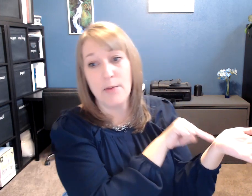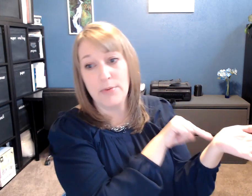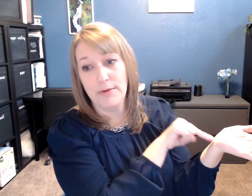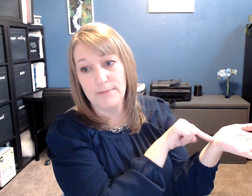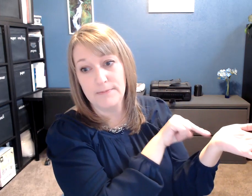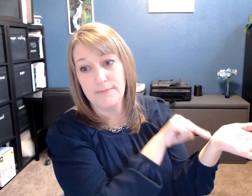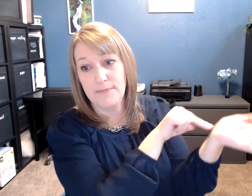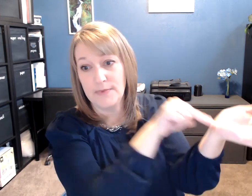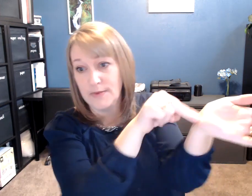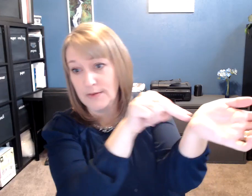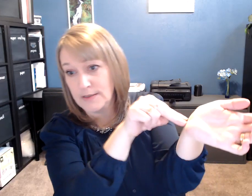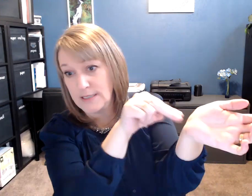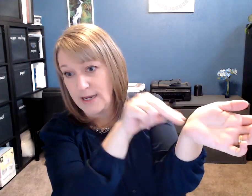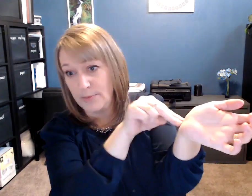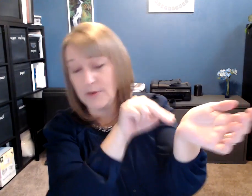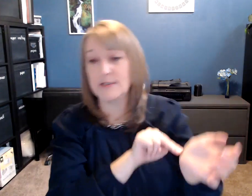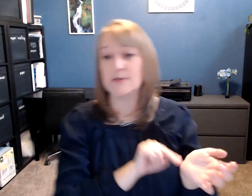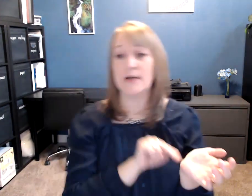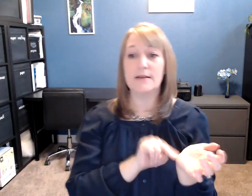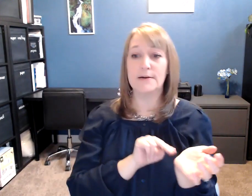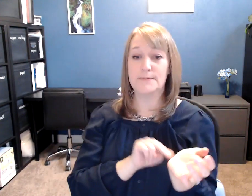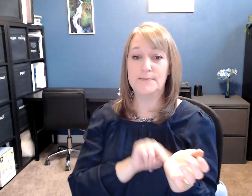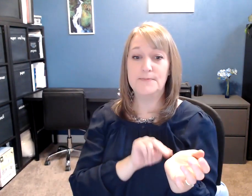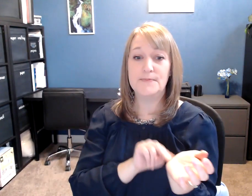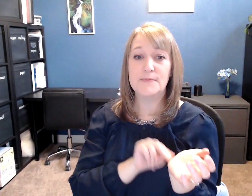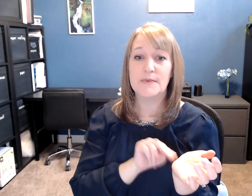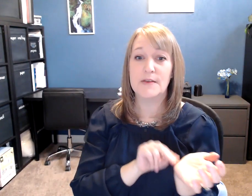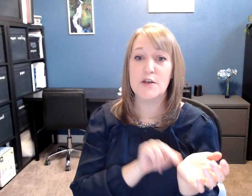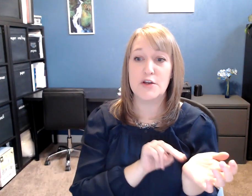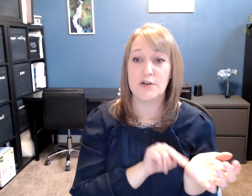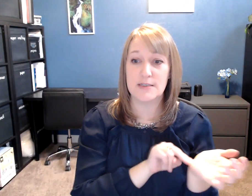tap. Tap your wrist right there. Nurse.